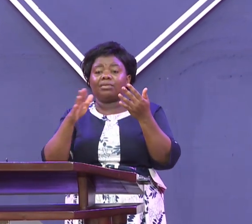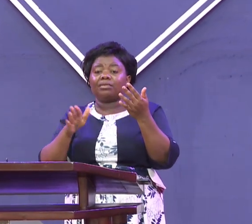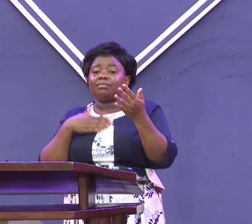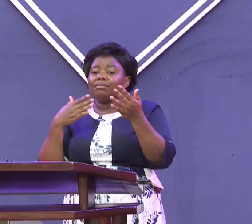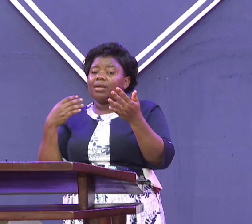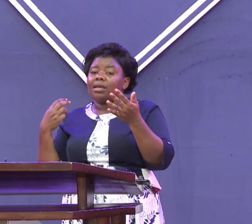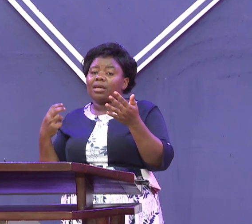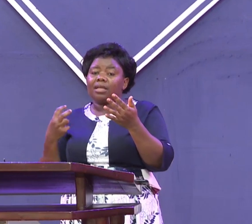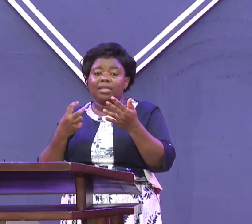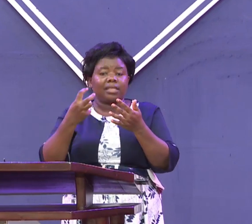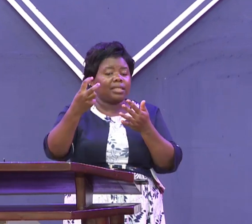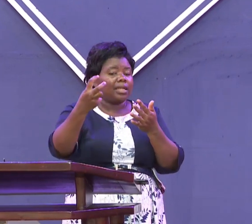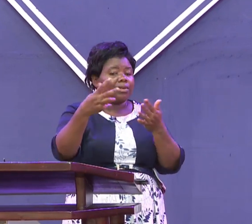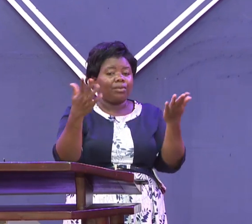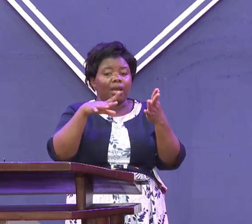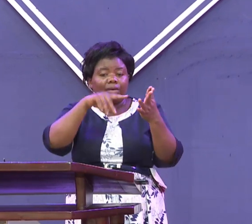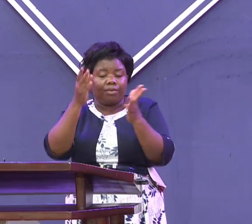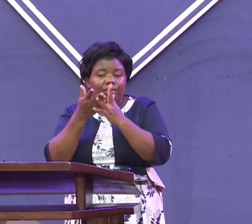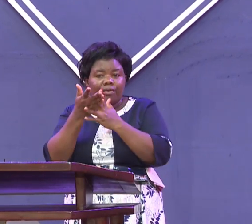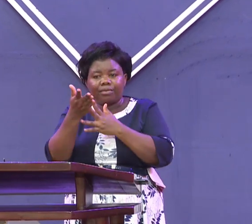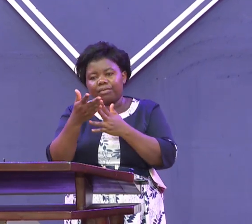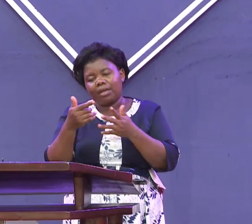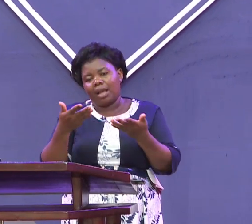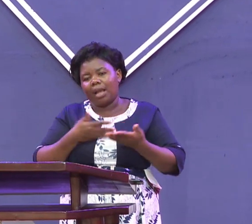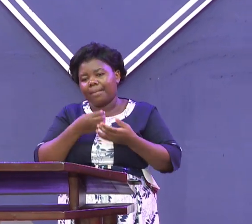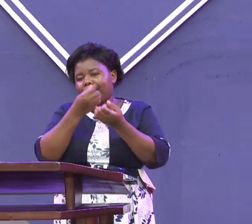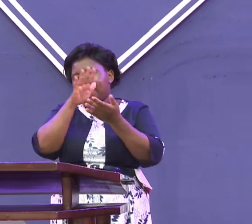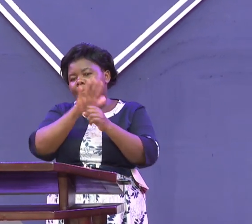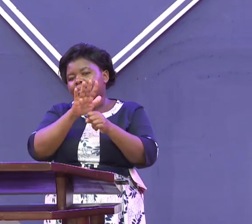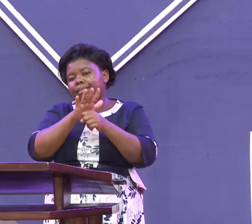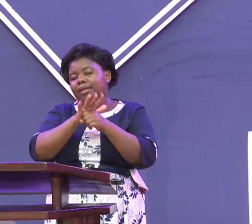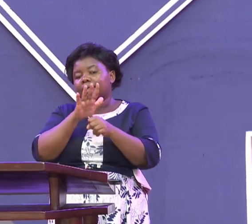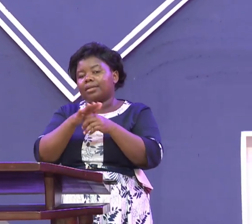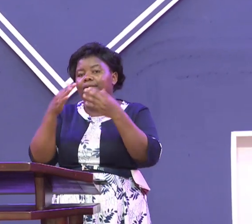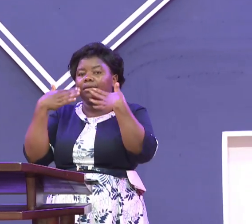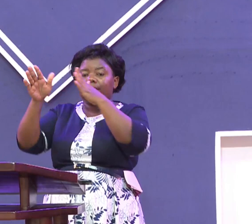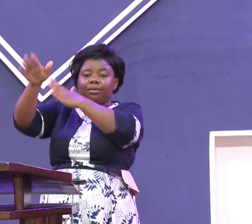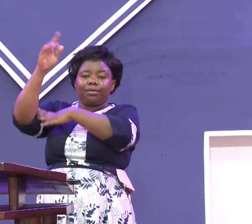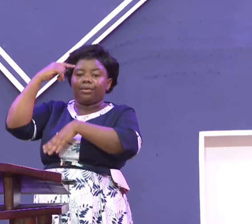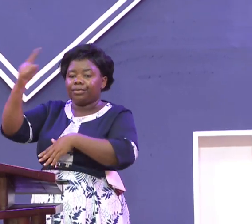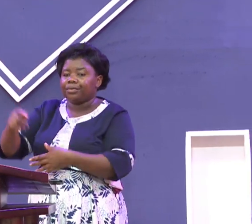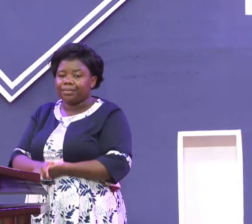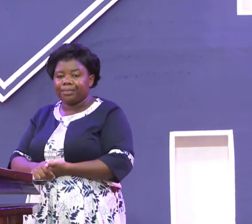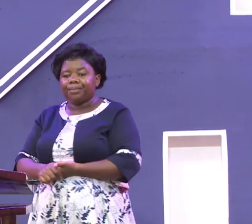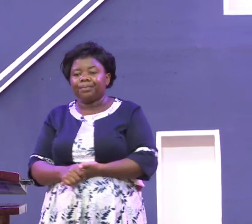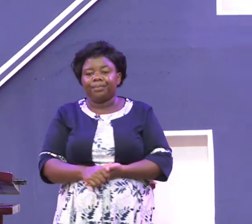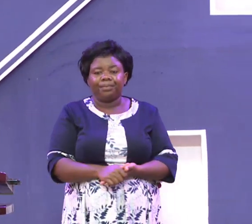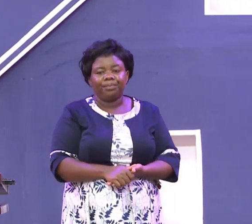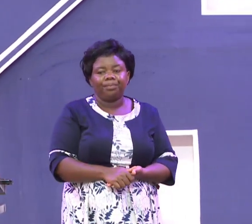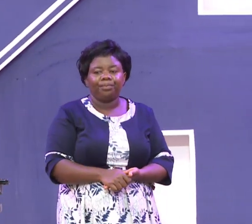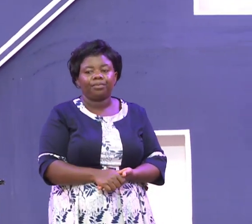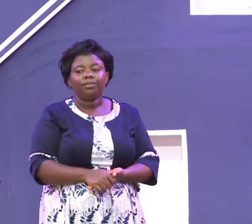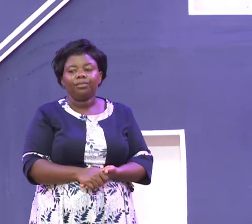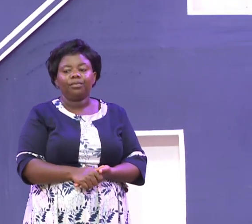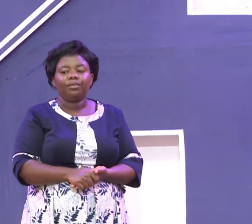ne wentuuse. Nina bingi ebyokwebaliza Katonda. Really, as Musana, if I happen to go back and sit and think of where I have